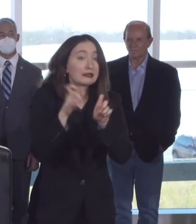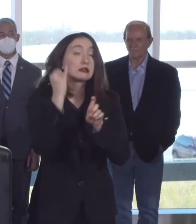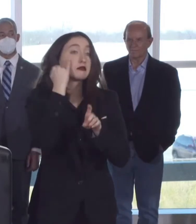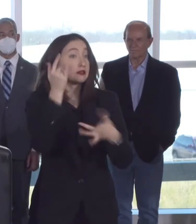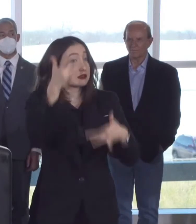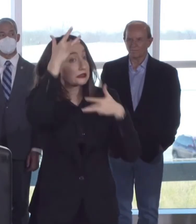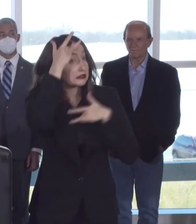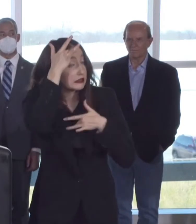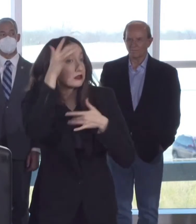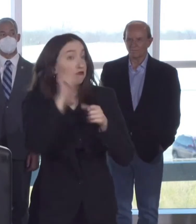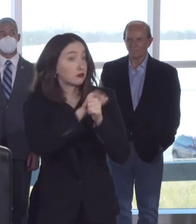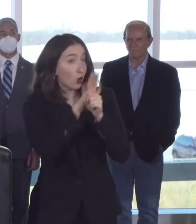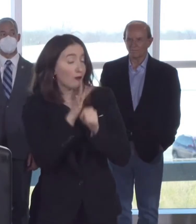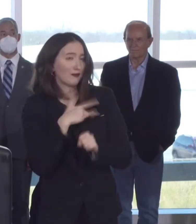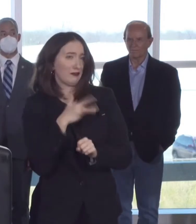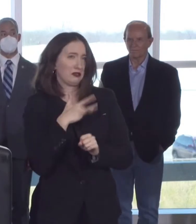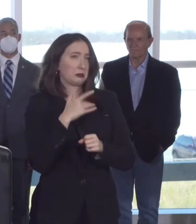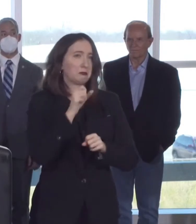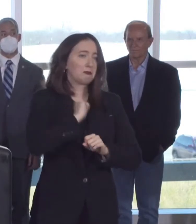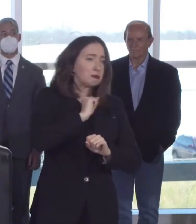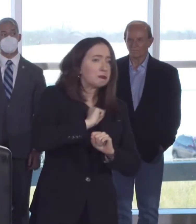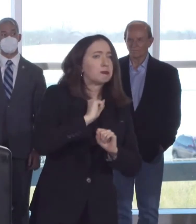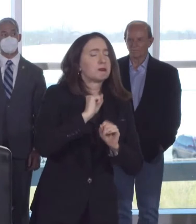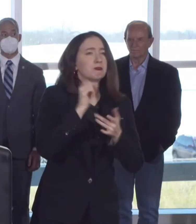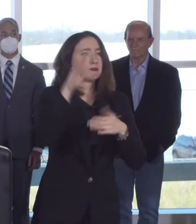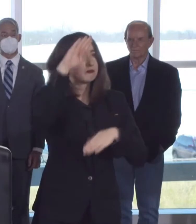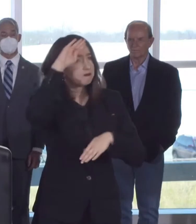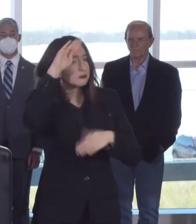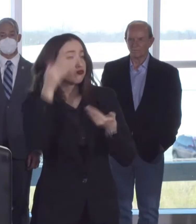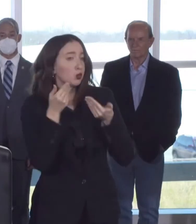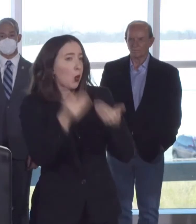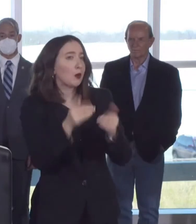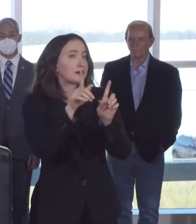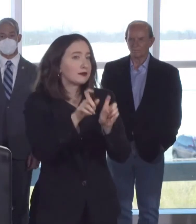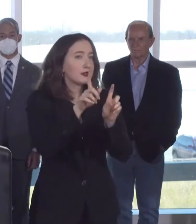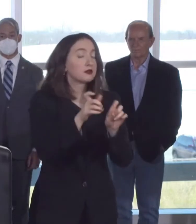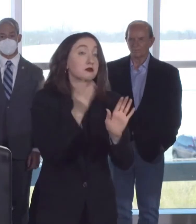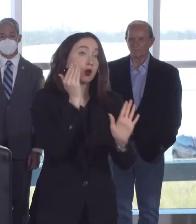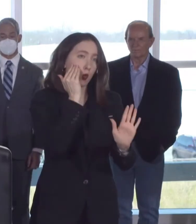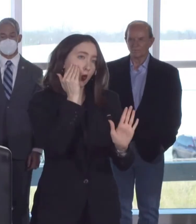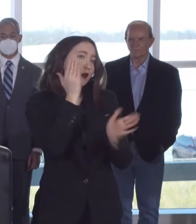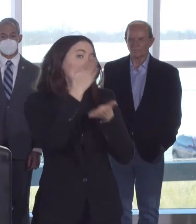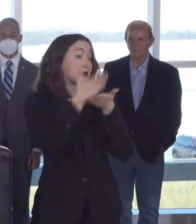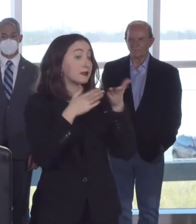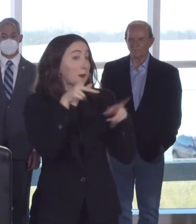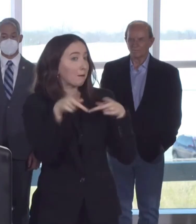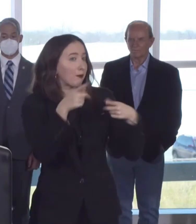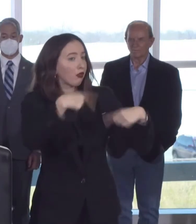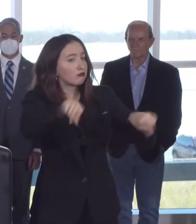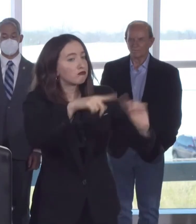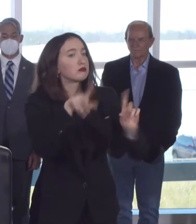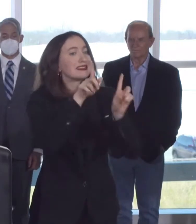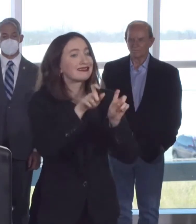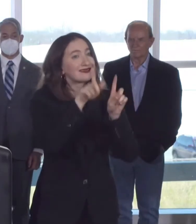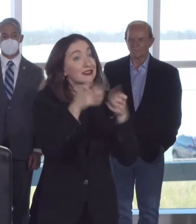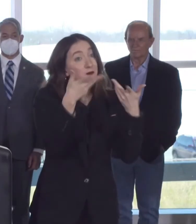of COVID-19, we are aware that individuals are having to wait longer than 24 or 48 hours